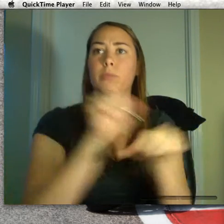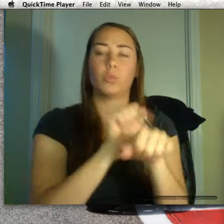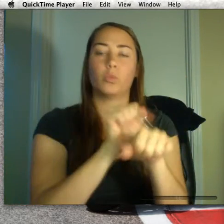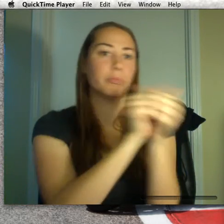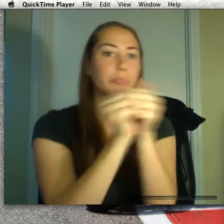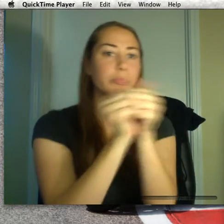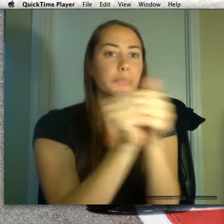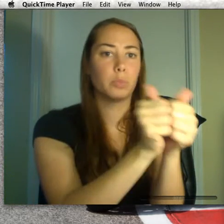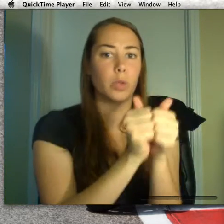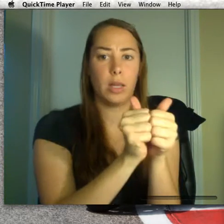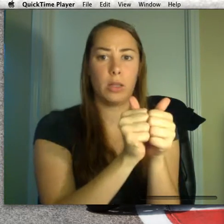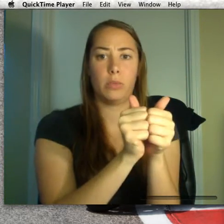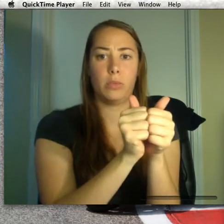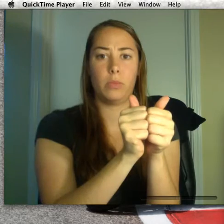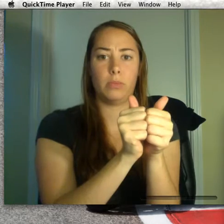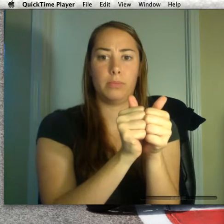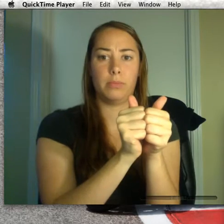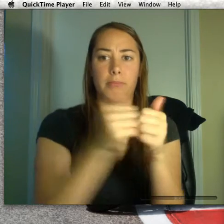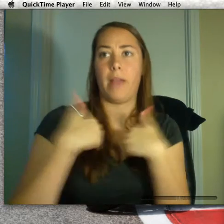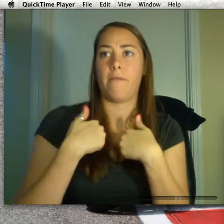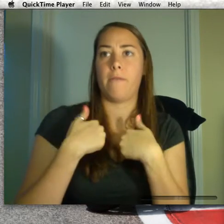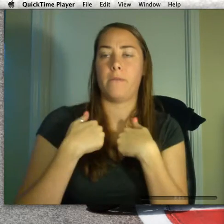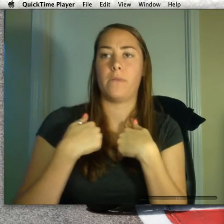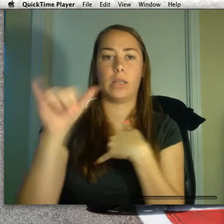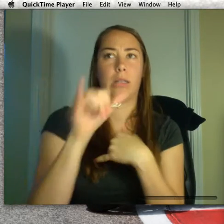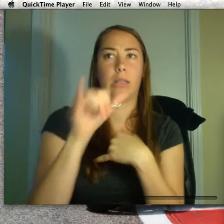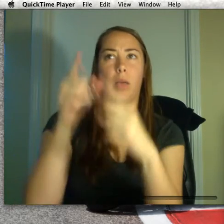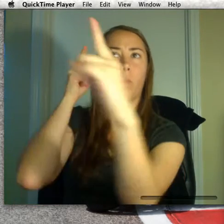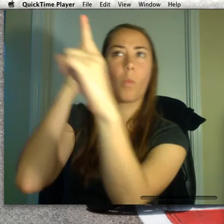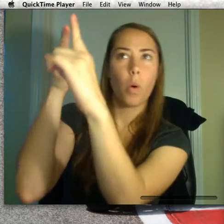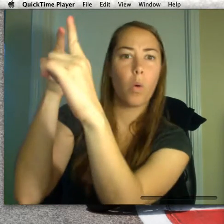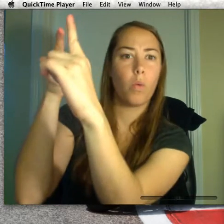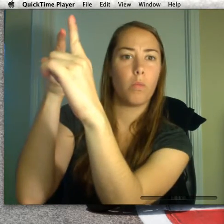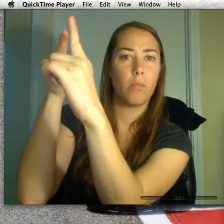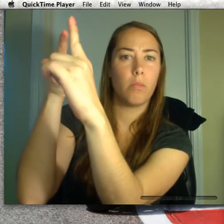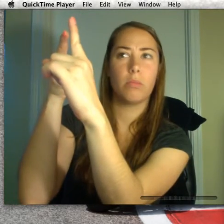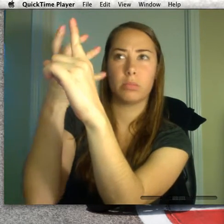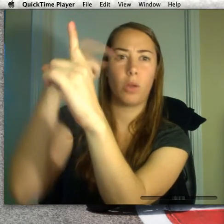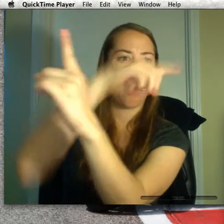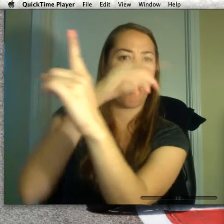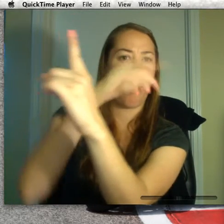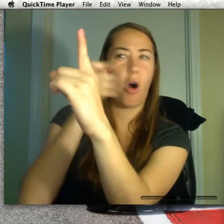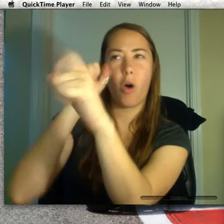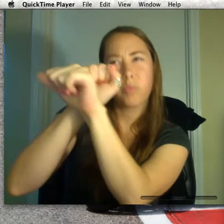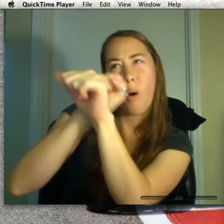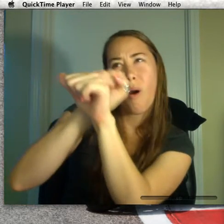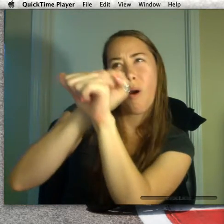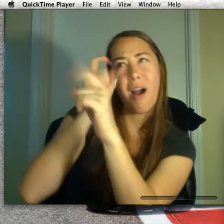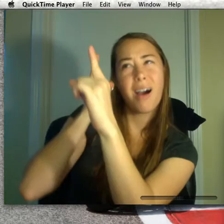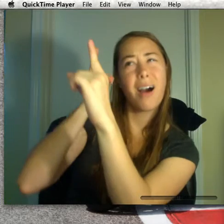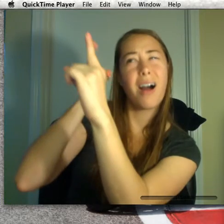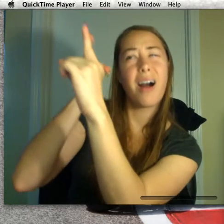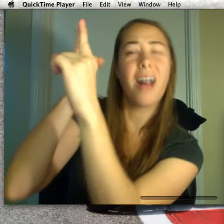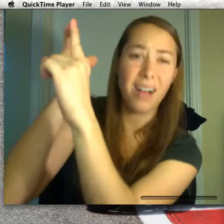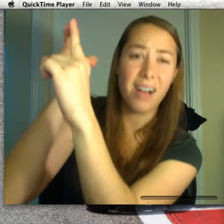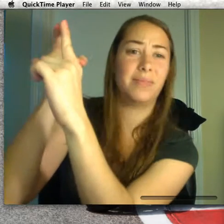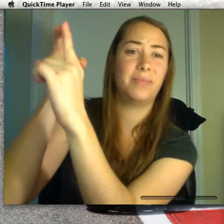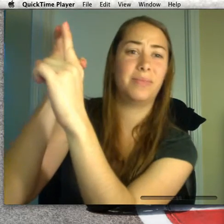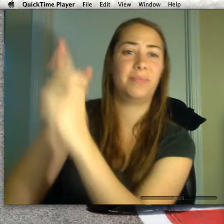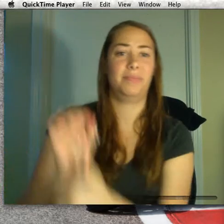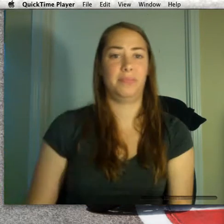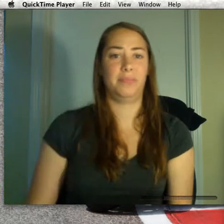airplanes, and others were building midnight trains to Georgia and giving Newt Gingrich runway tickets, just different people,